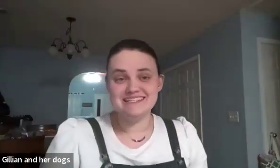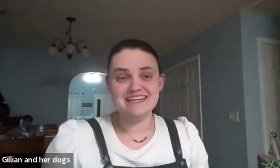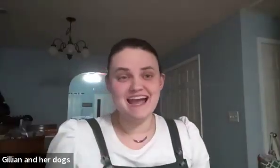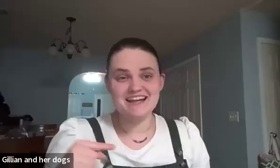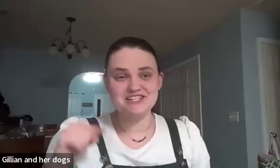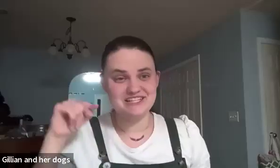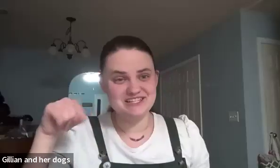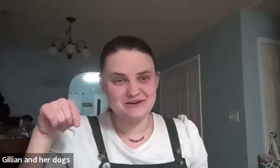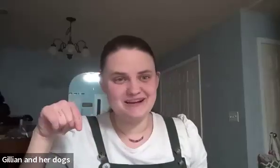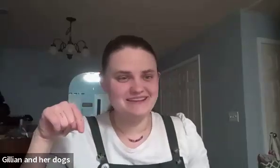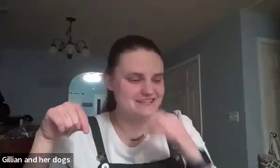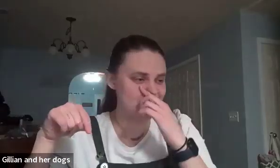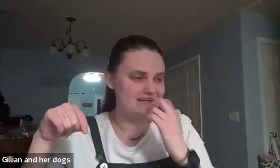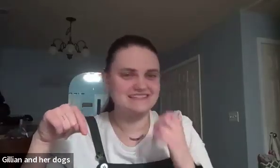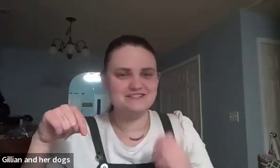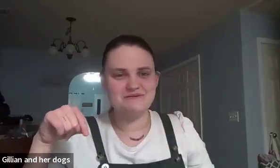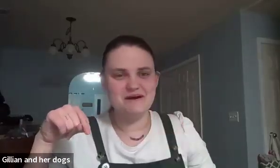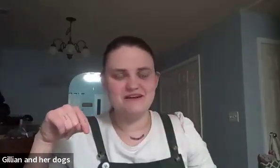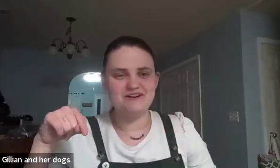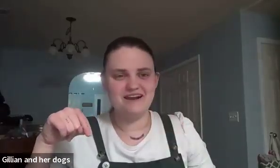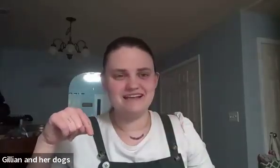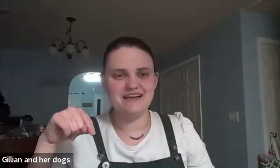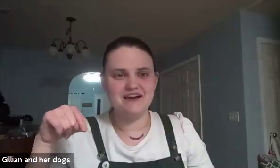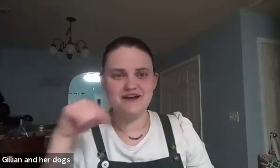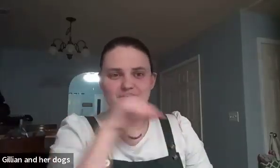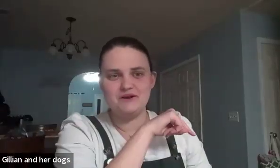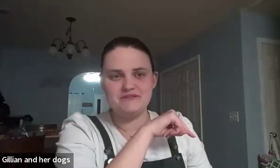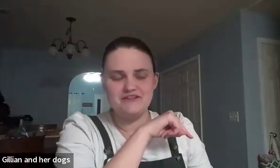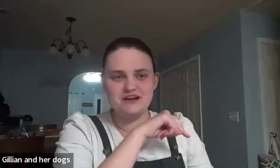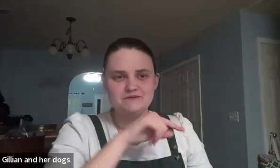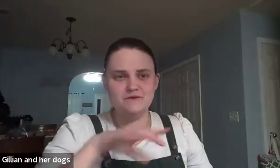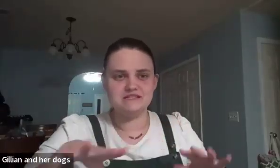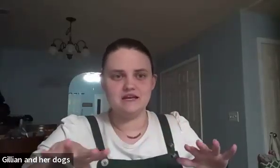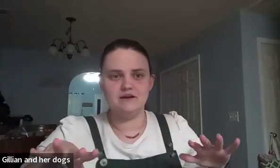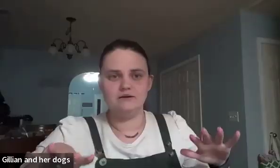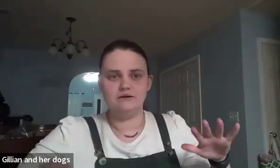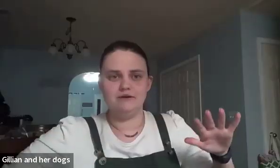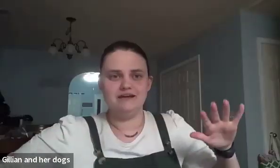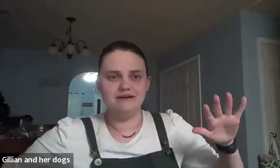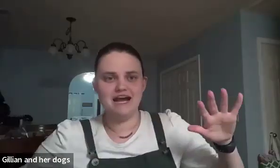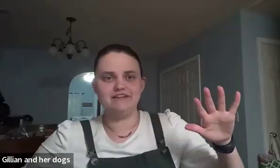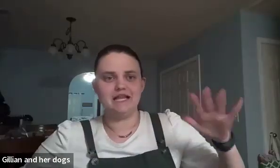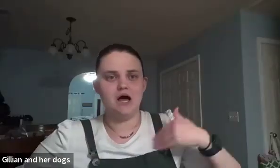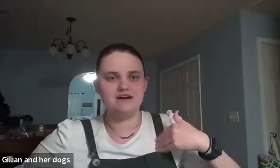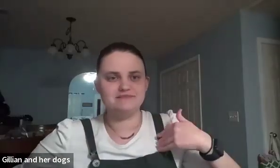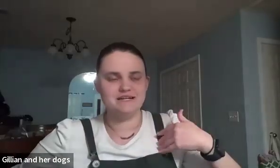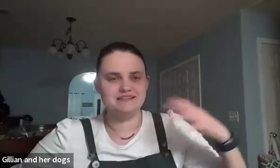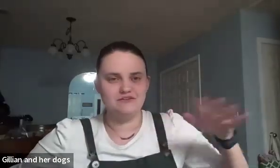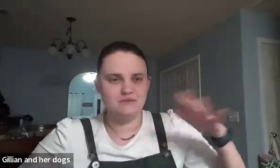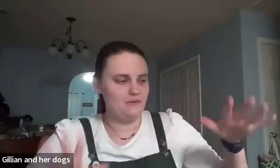Listen, I actually enjoy these grades. These are some of my favorite grades. I've had to work with other grades before, and it's like, okay, wait a minute. I've like lost myself. I'm like,